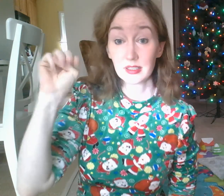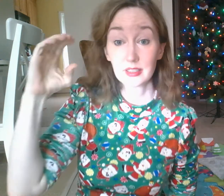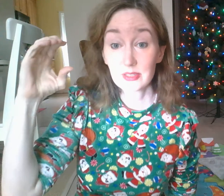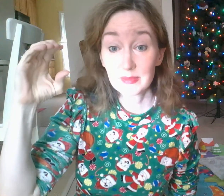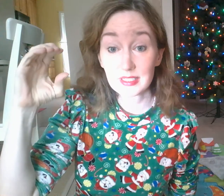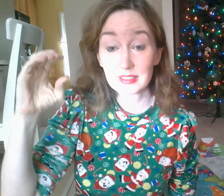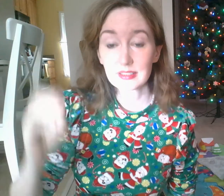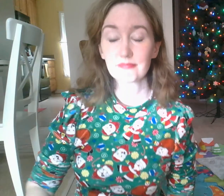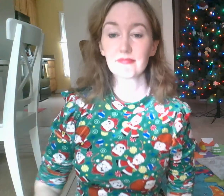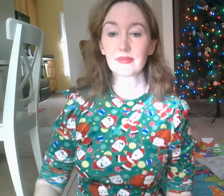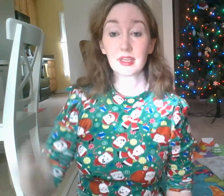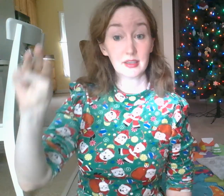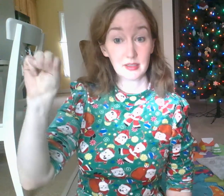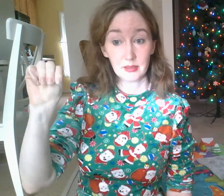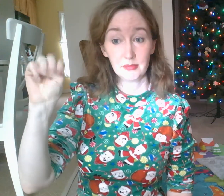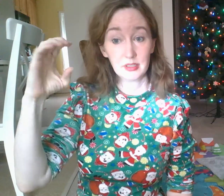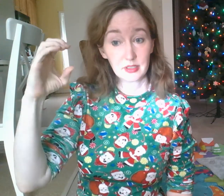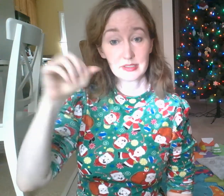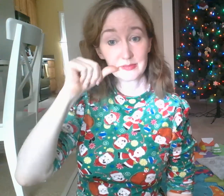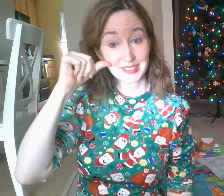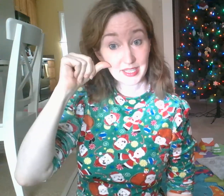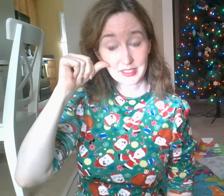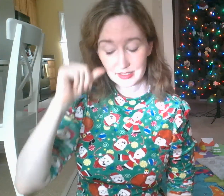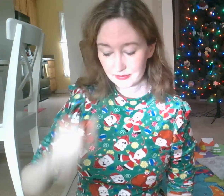Merry Christmas. Merry Christmas, Alex.